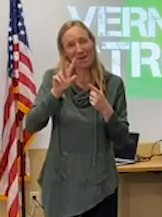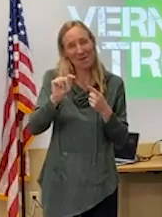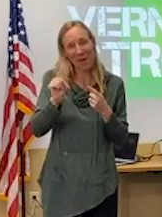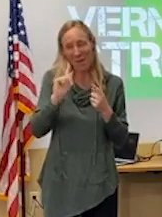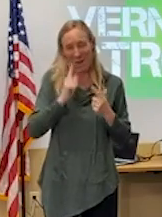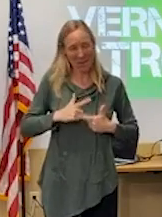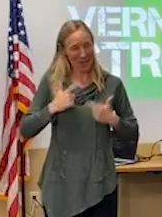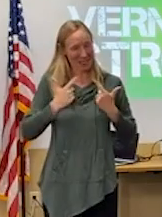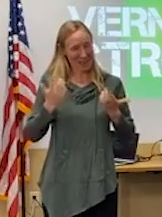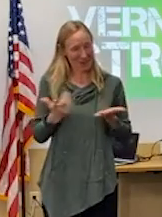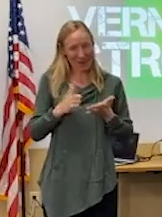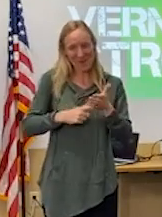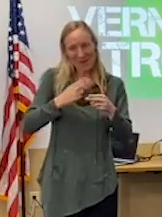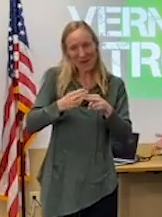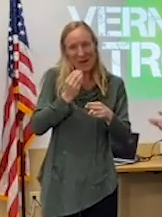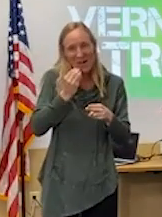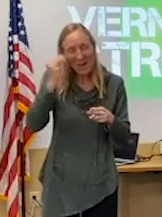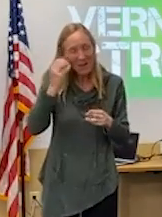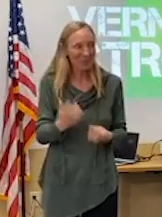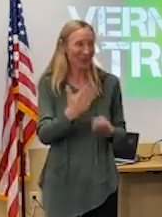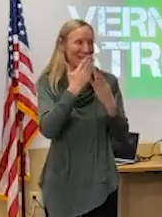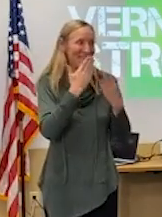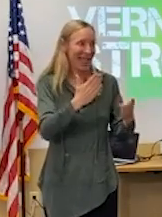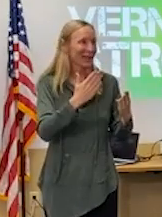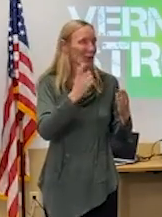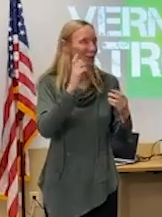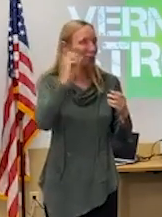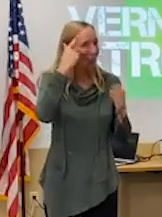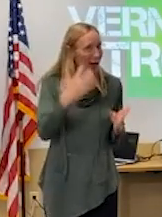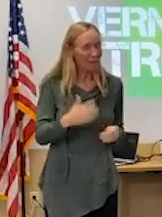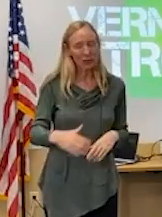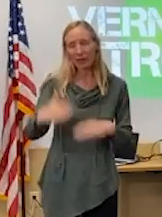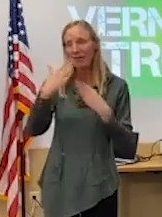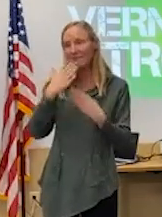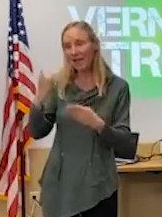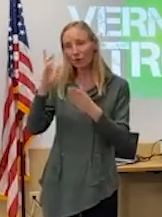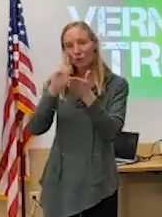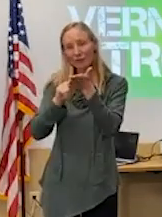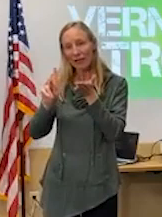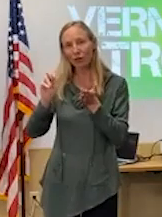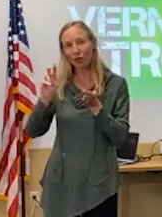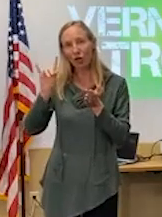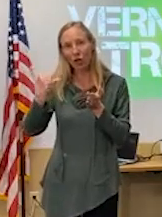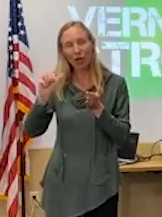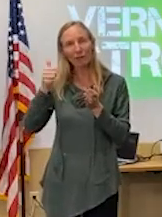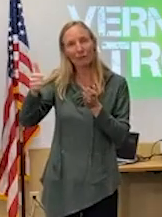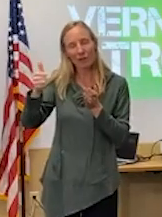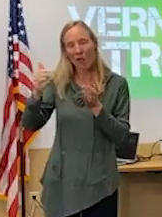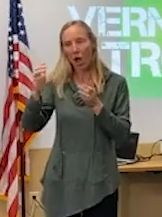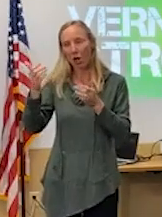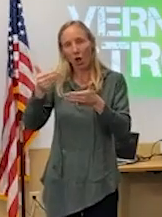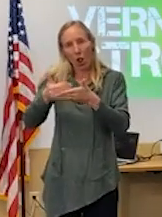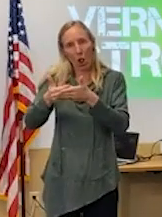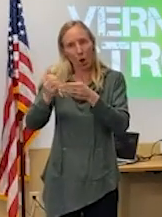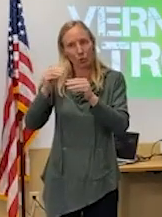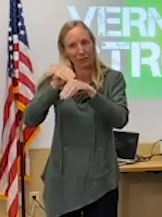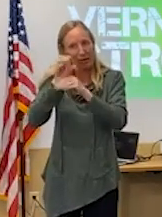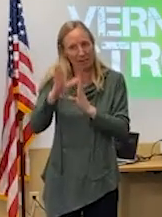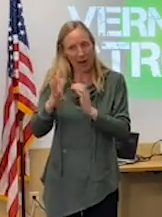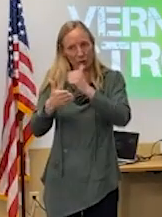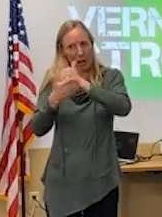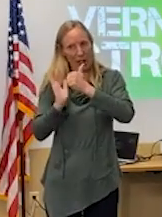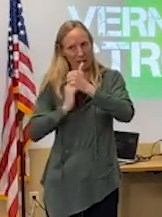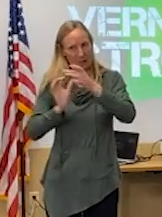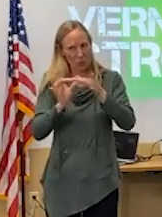home. So I want to thank the governor. I want to thank Secretary Curley, who's been a close advisor and helping us coordinate how